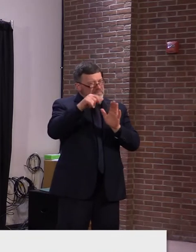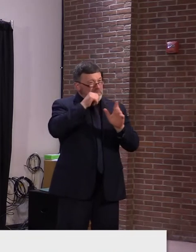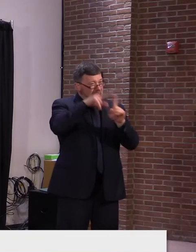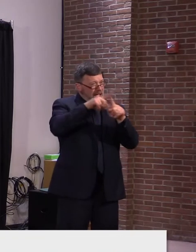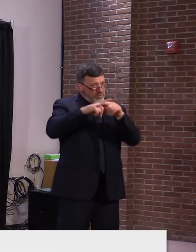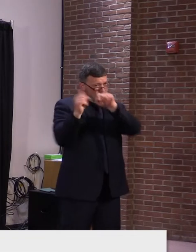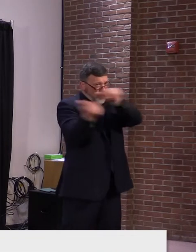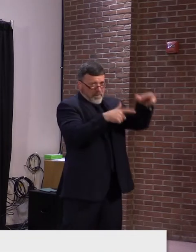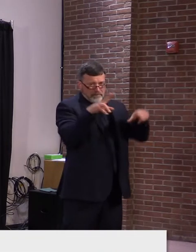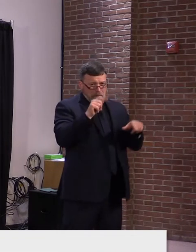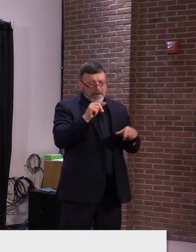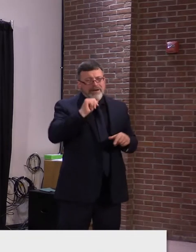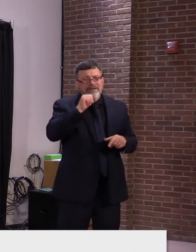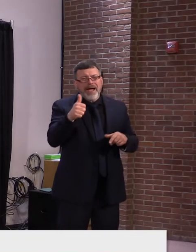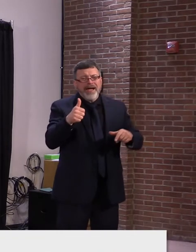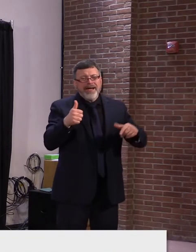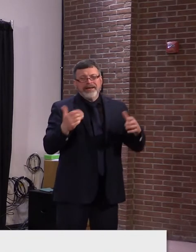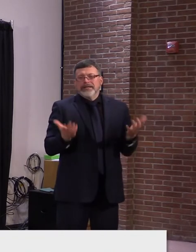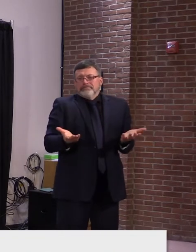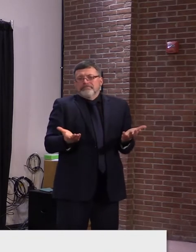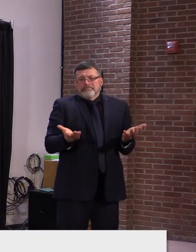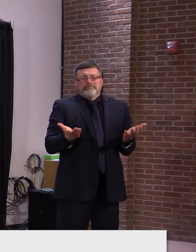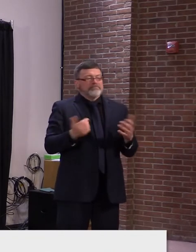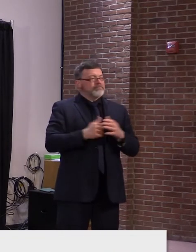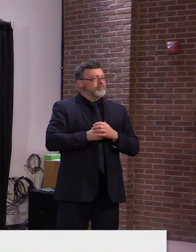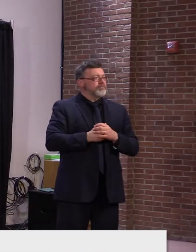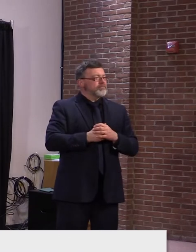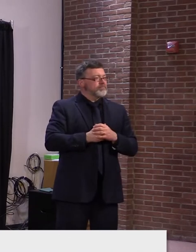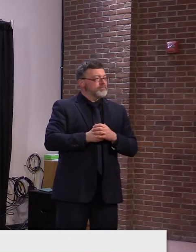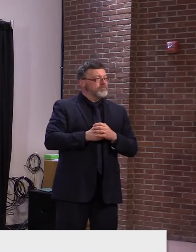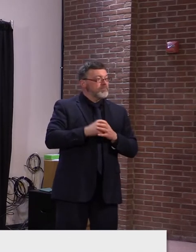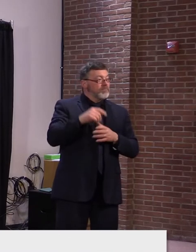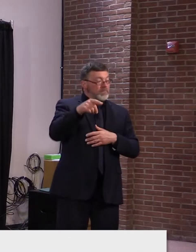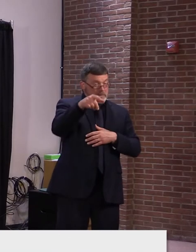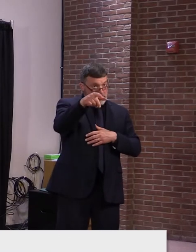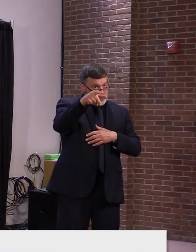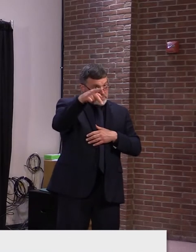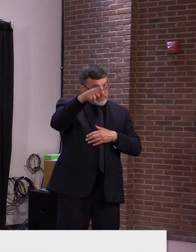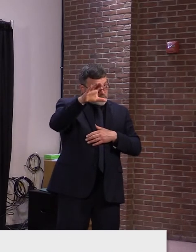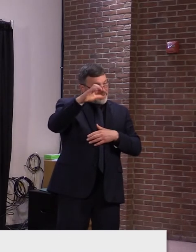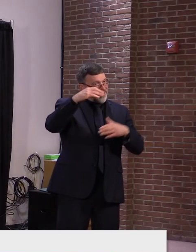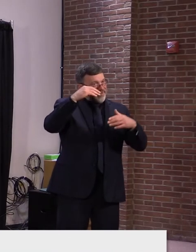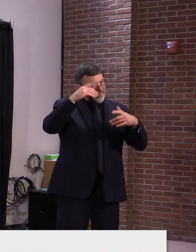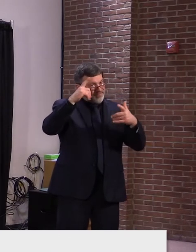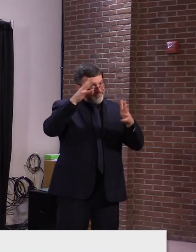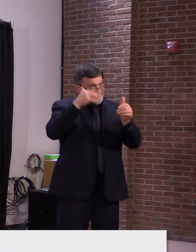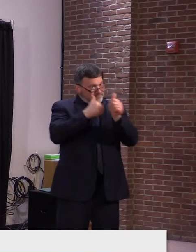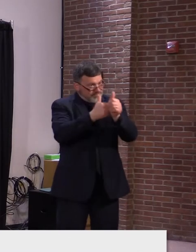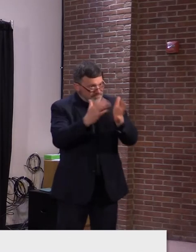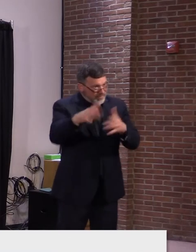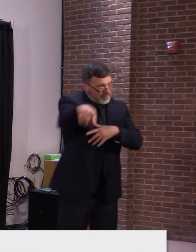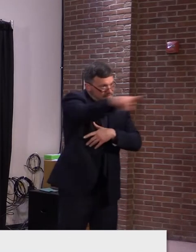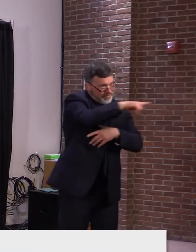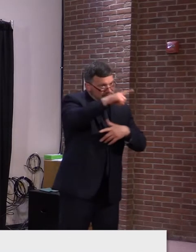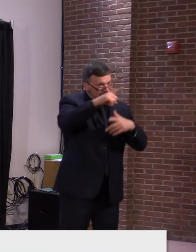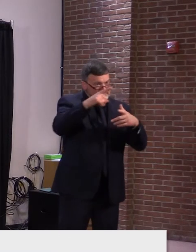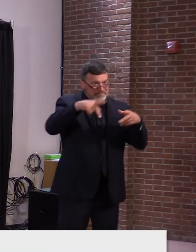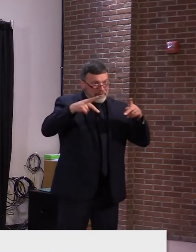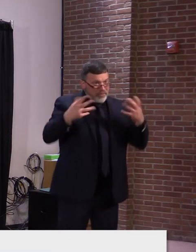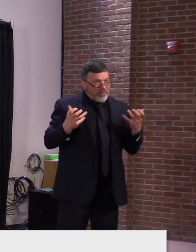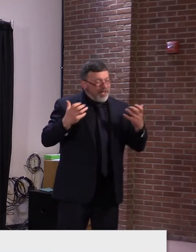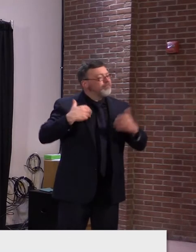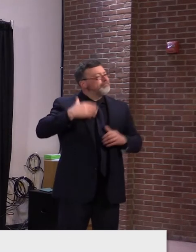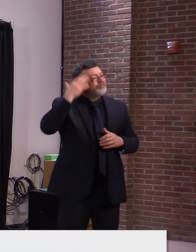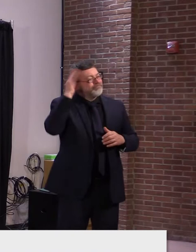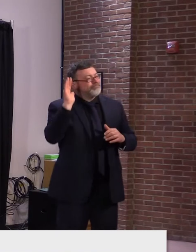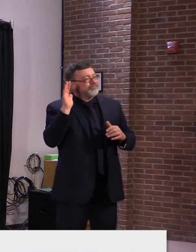does what we want them to do. And if they take a position that's going to be counter to the affordability